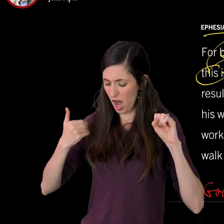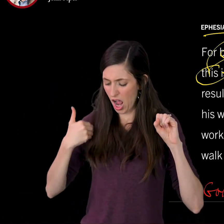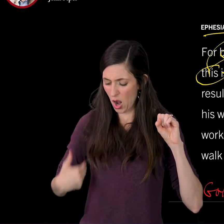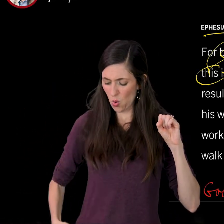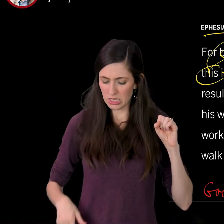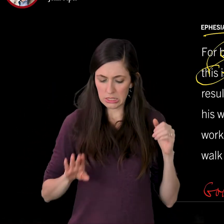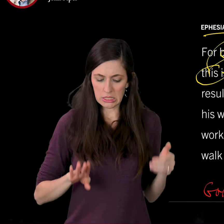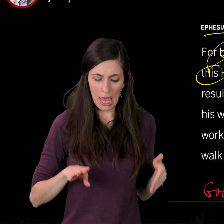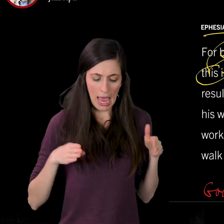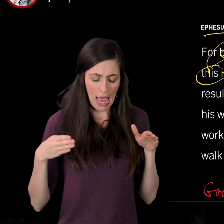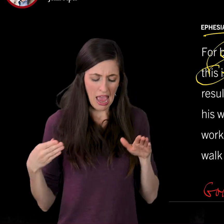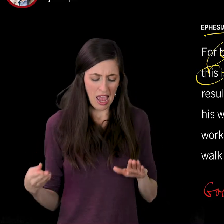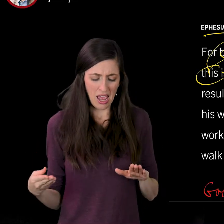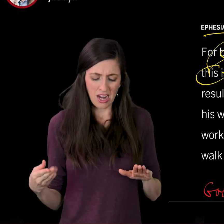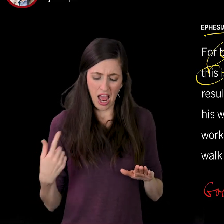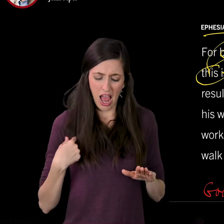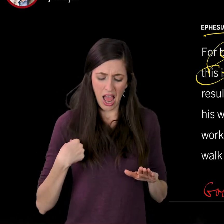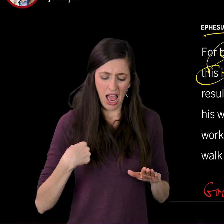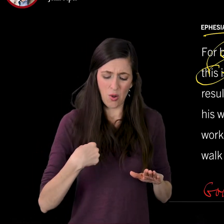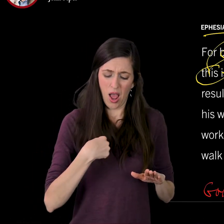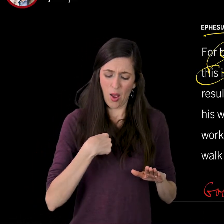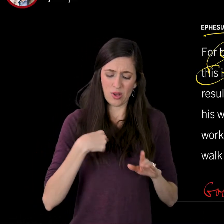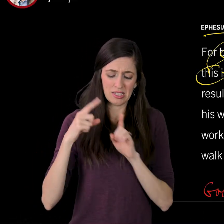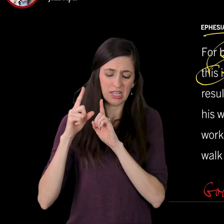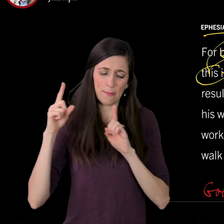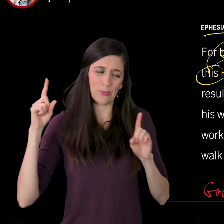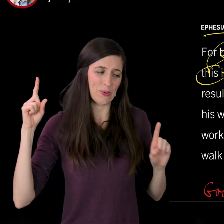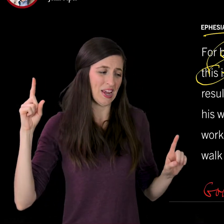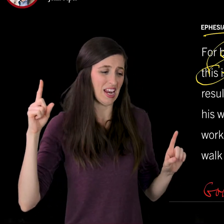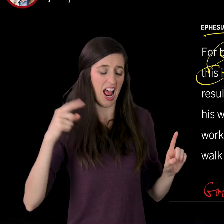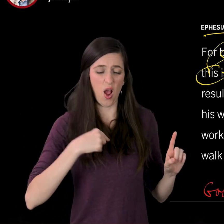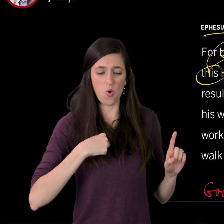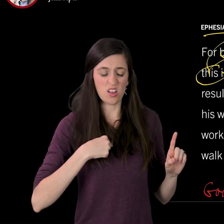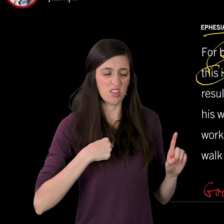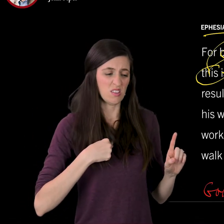deadness and from that condemnation.